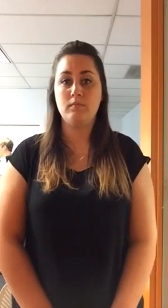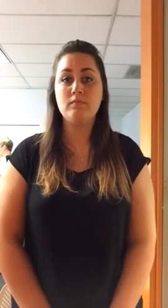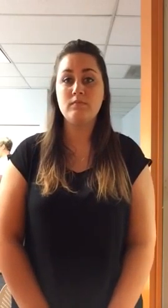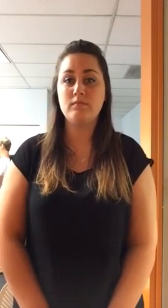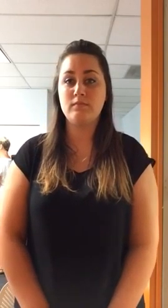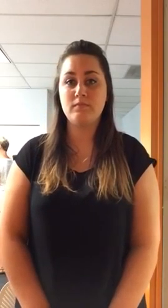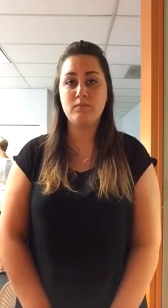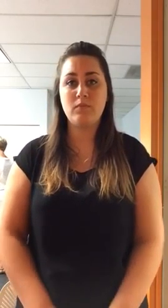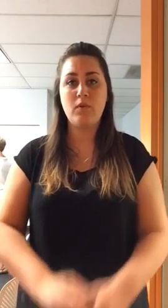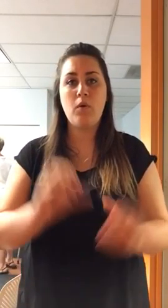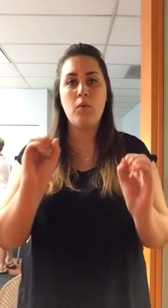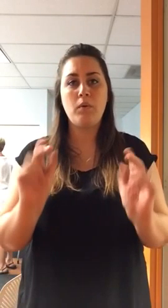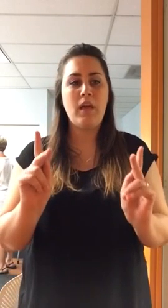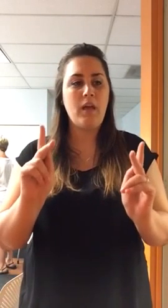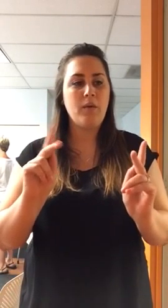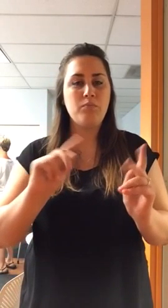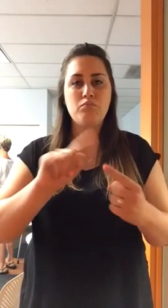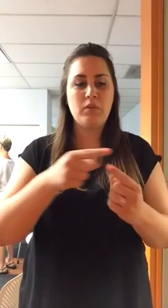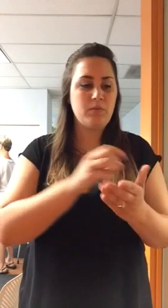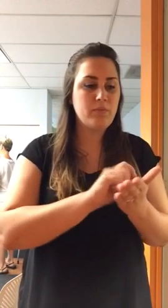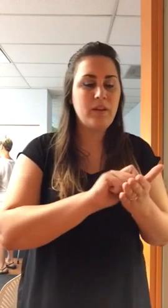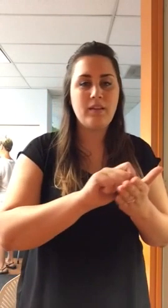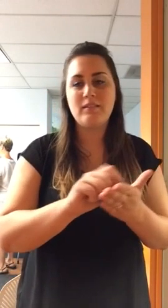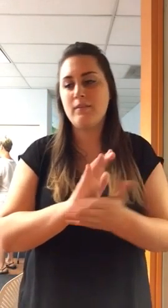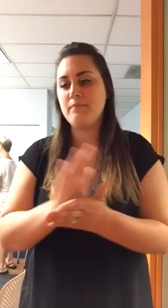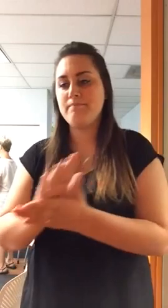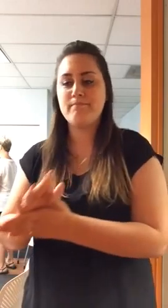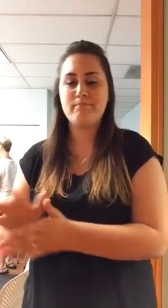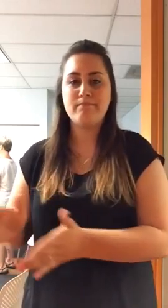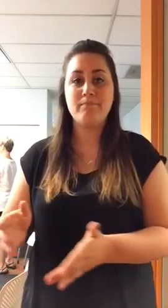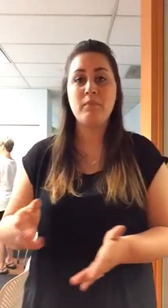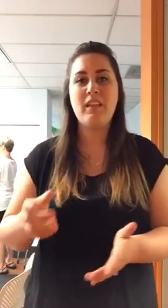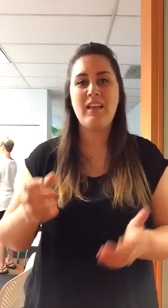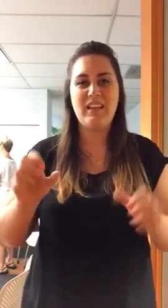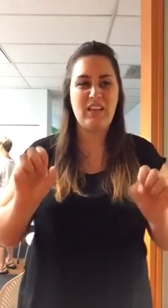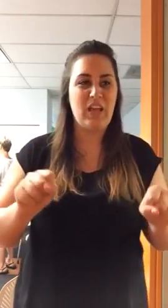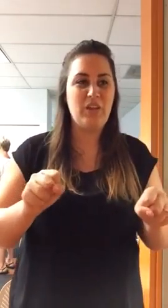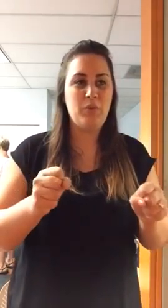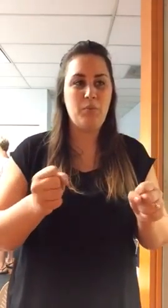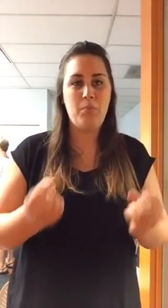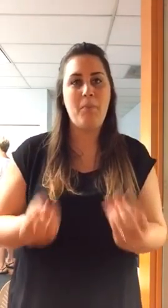So while you get your stuff out, see if you can do a little bit of multitasking. Listen up.